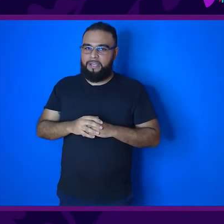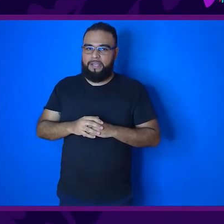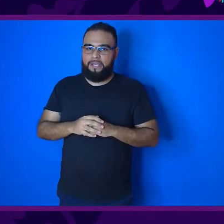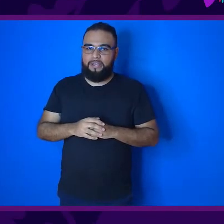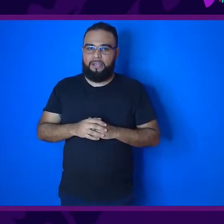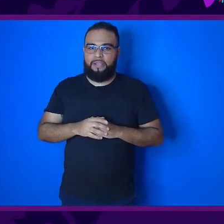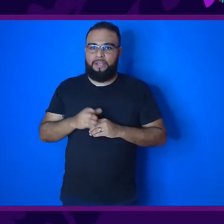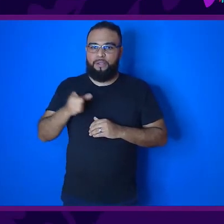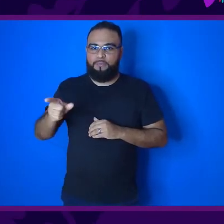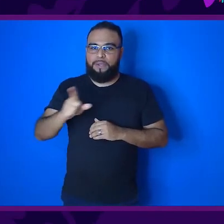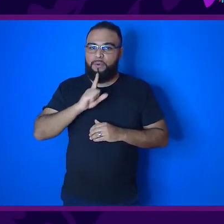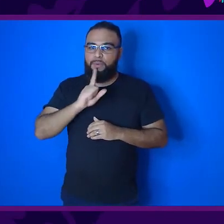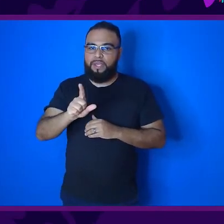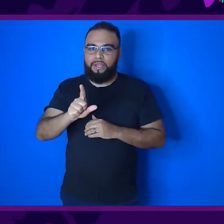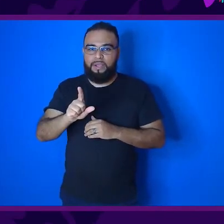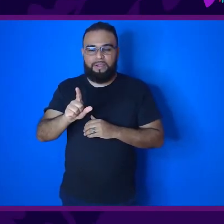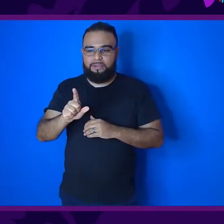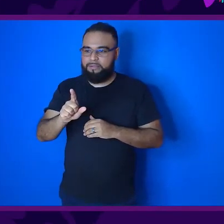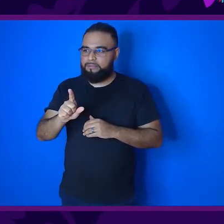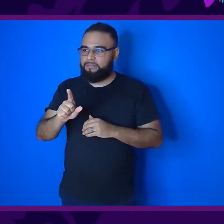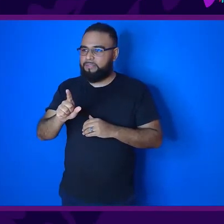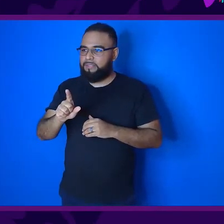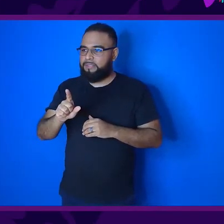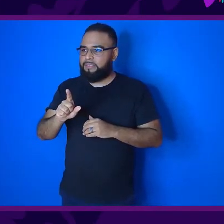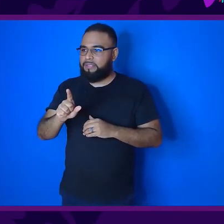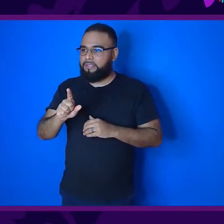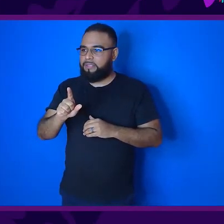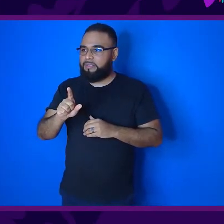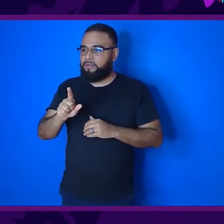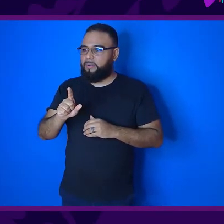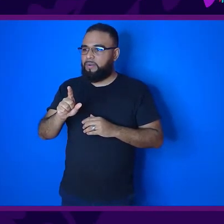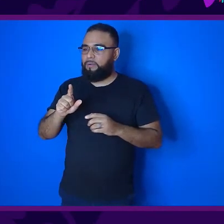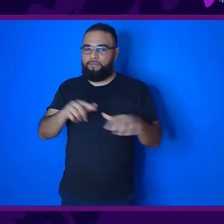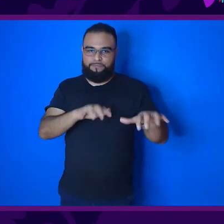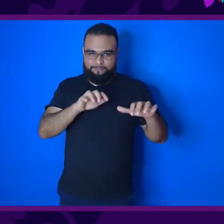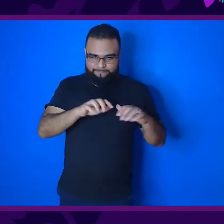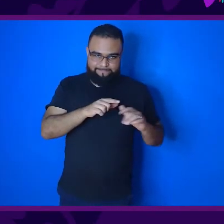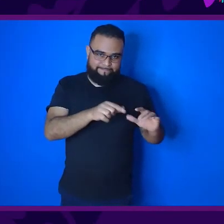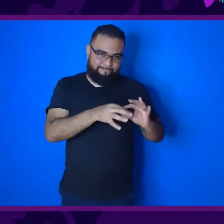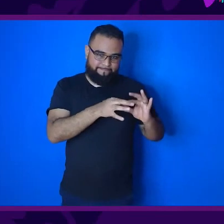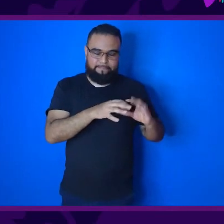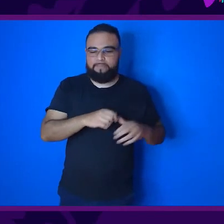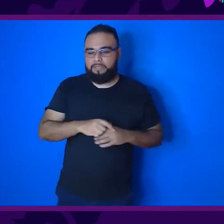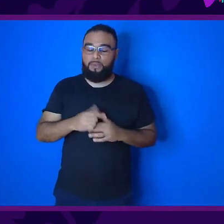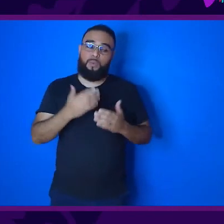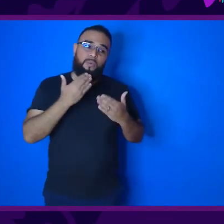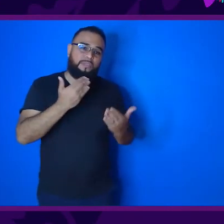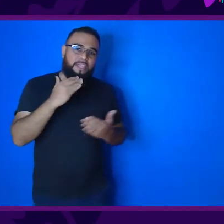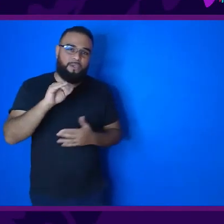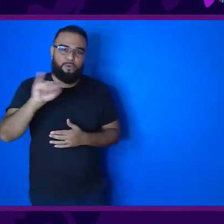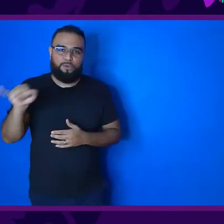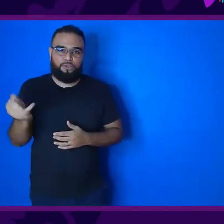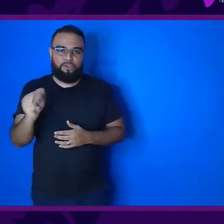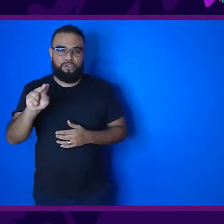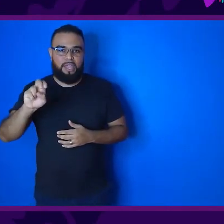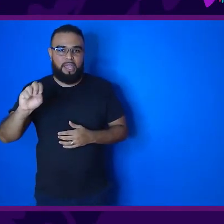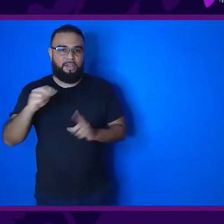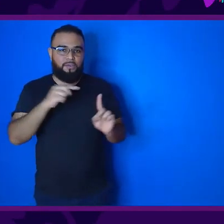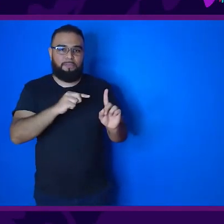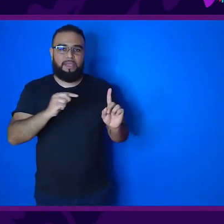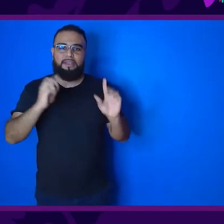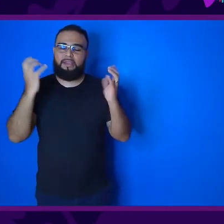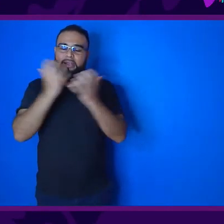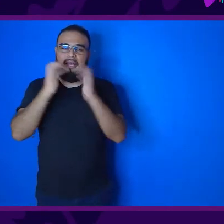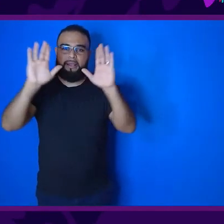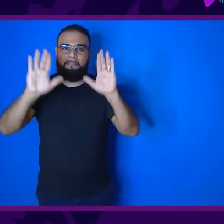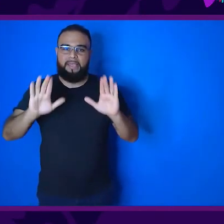a friend of yours, Jane, and I want to thank you for being such a great role model for me, and especially for my children, because